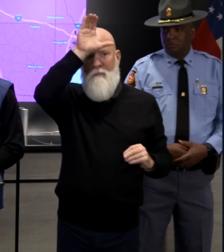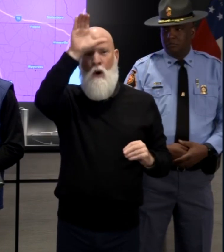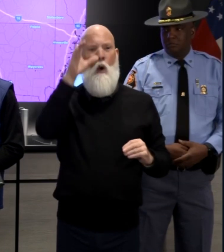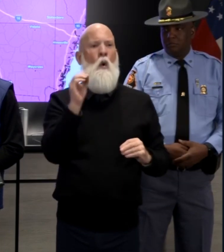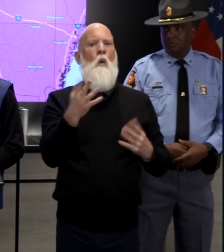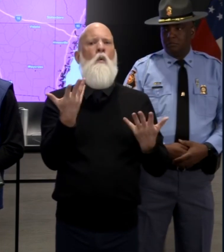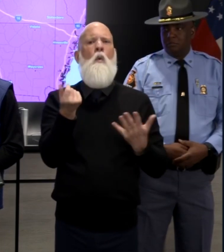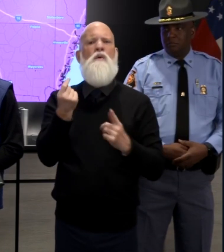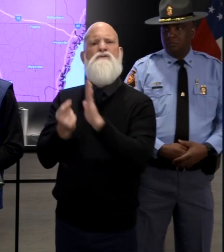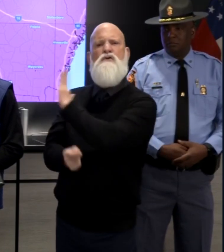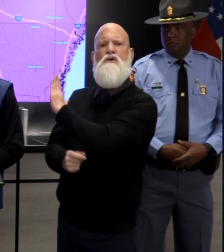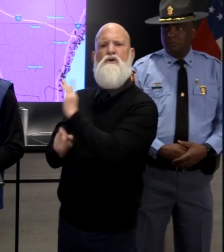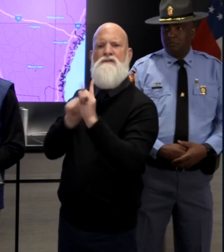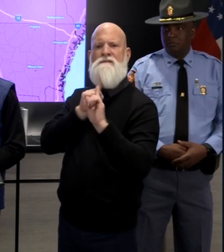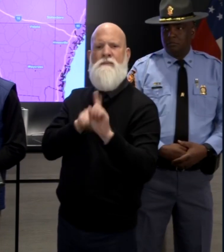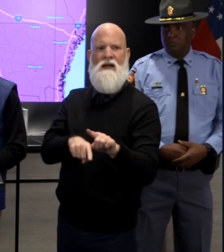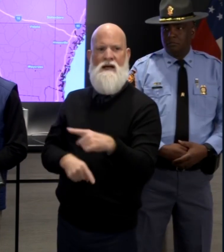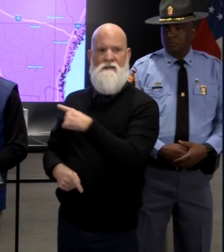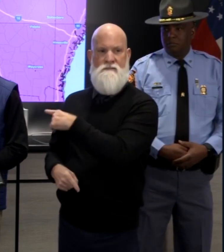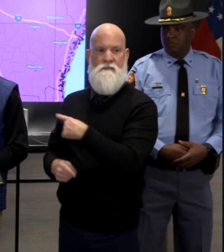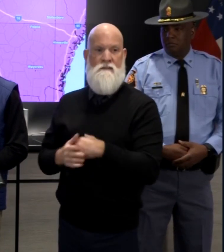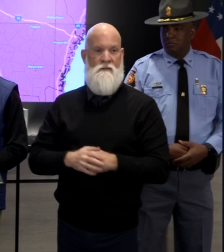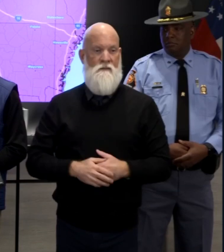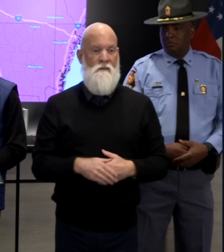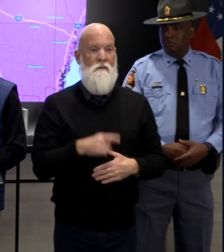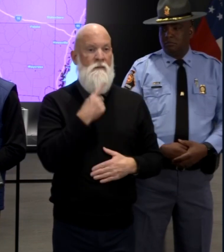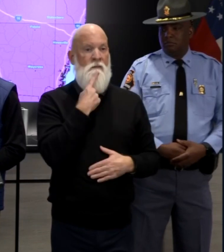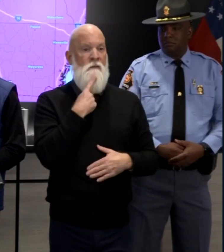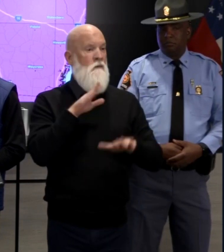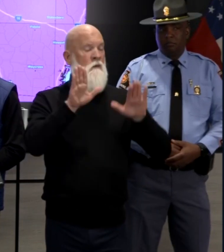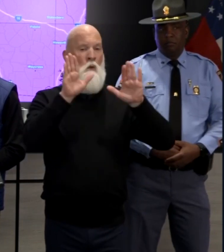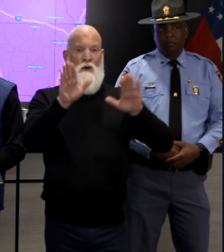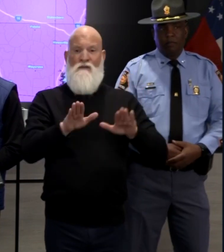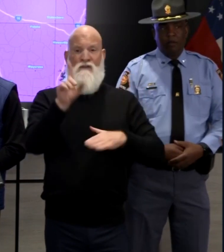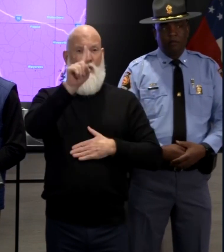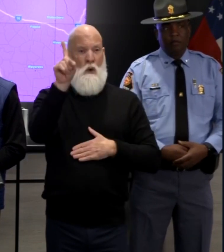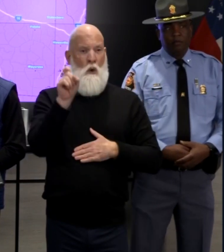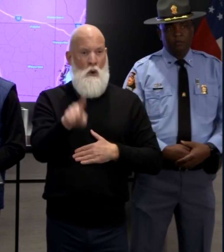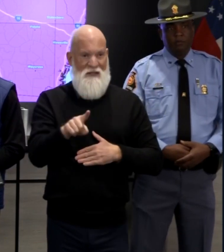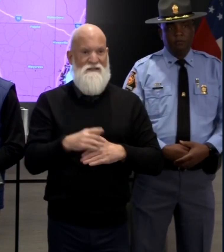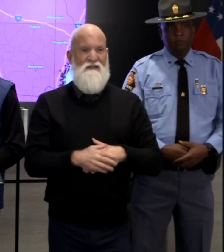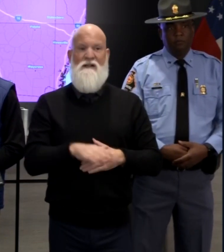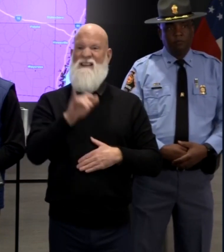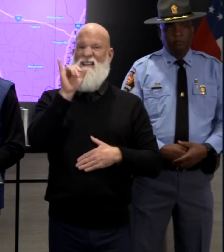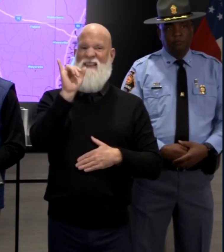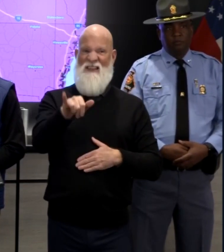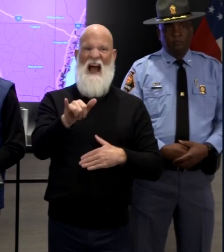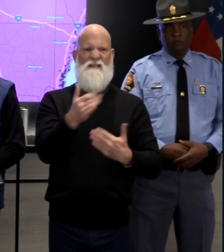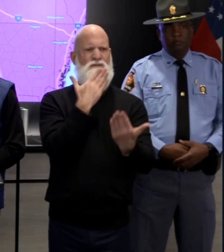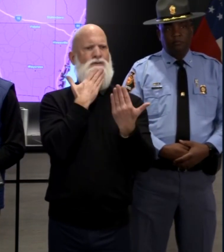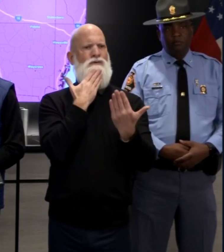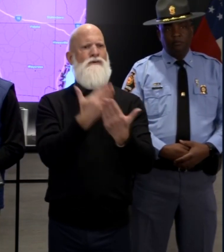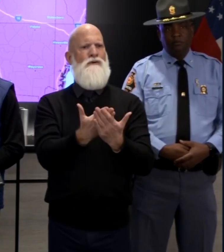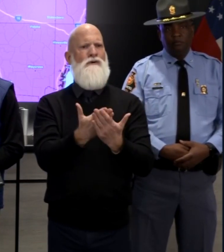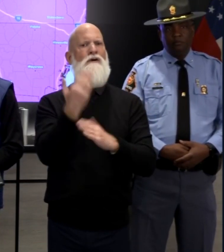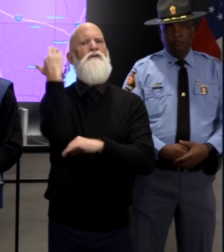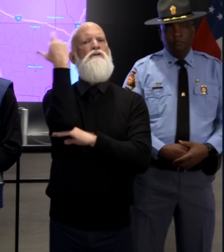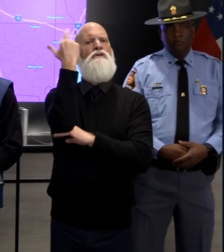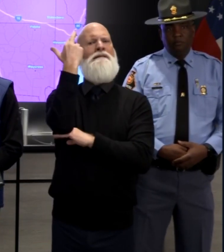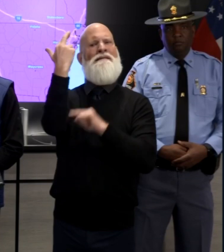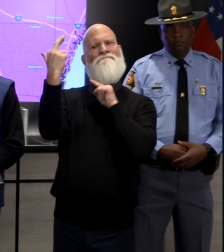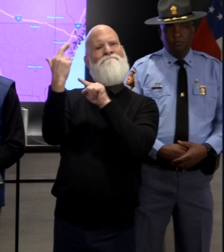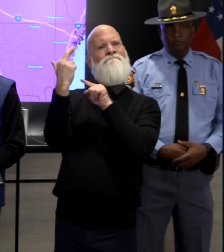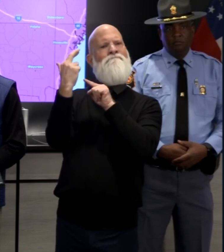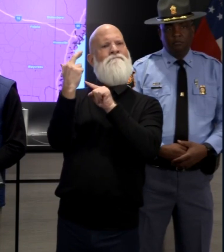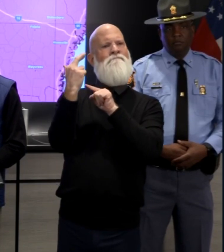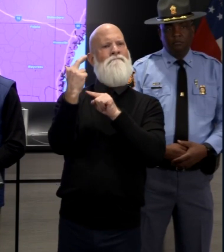to them? Yeah, that's a great question. I would say that's another great reason to stay off the roads today, because if you